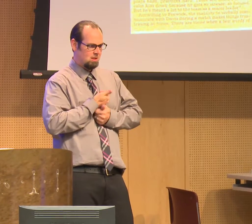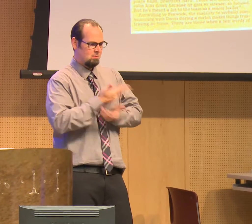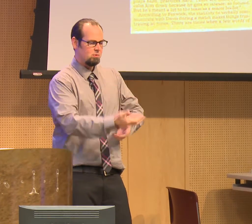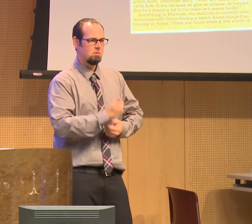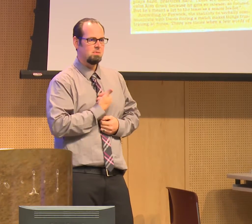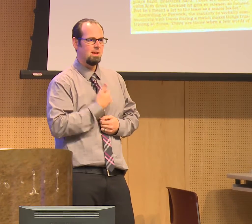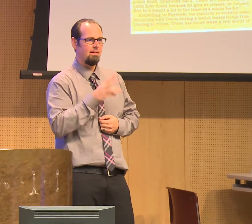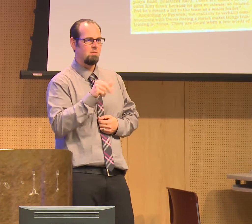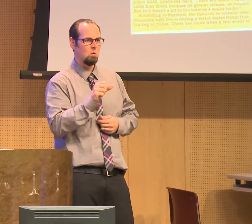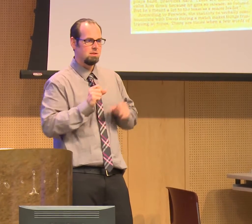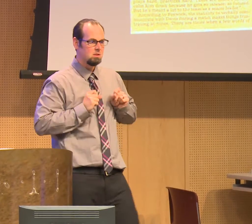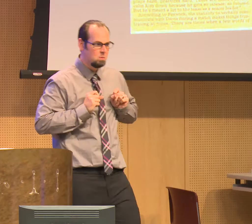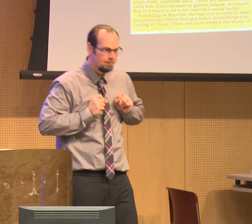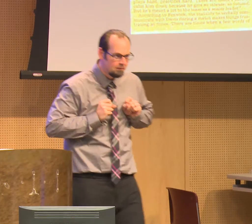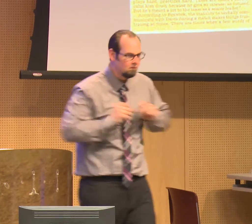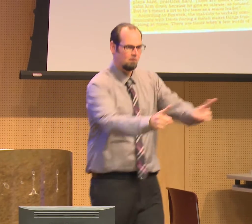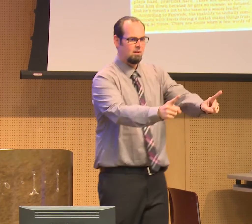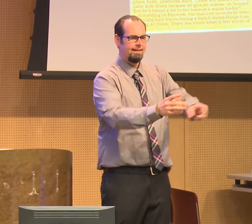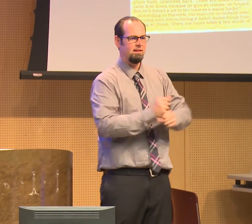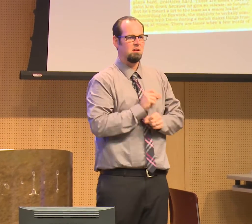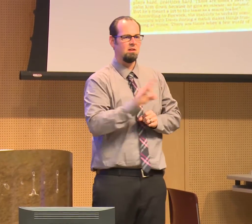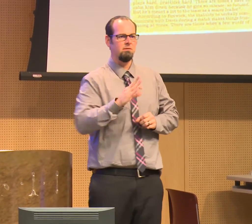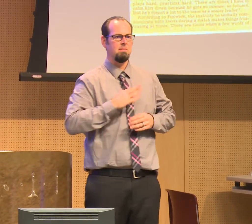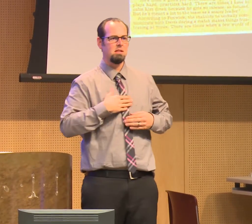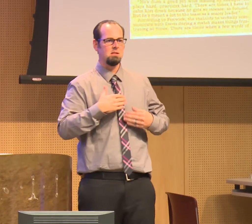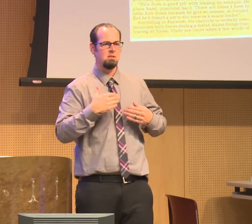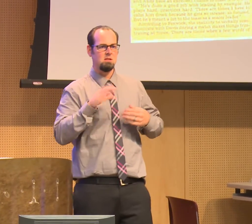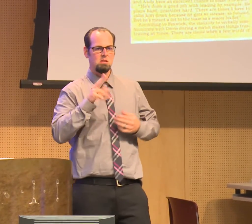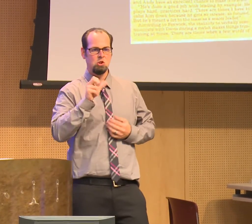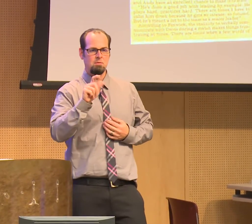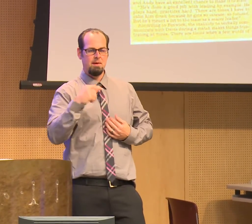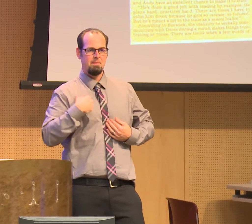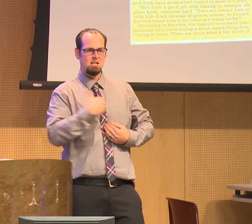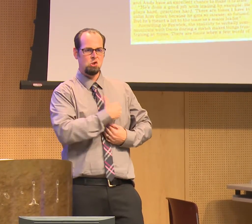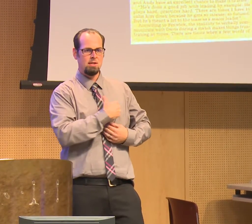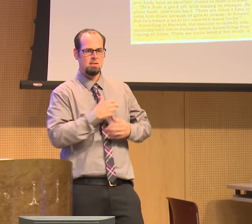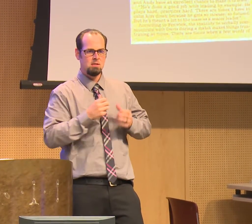needed to be able to express myself, put myself out there,